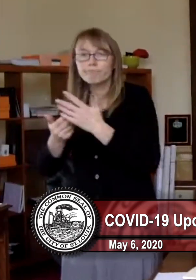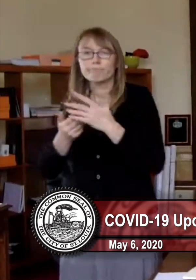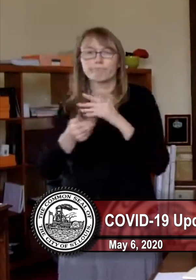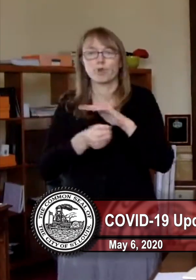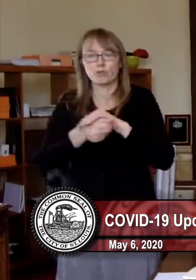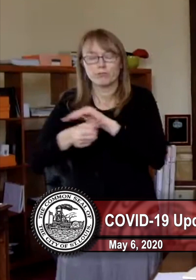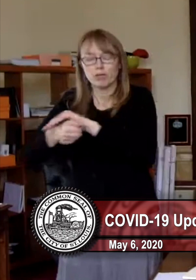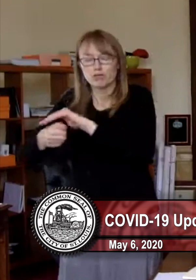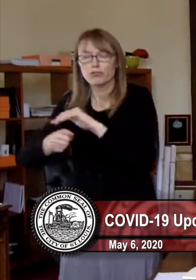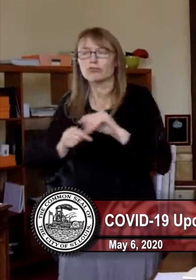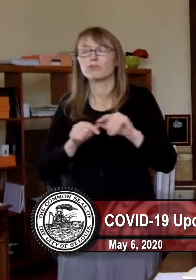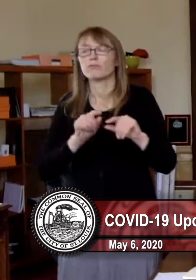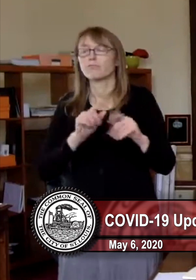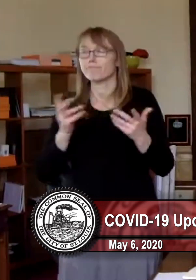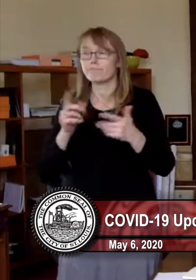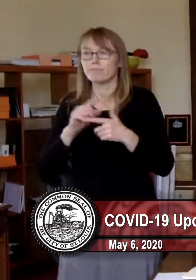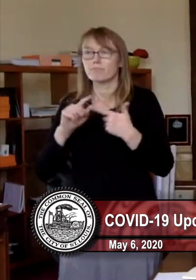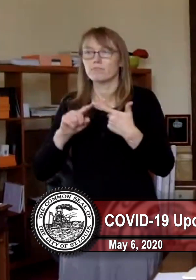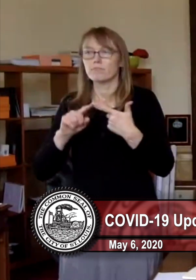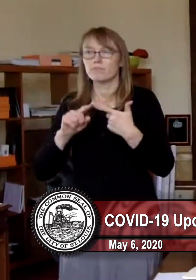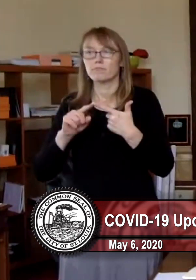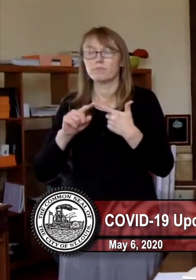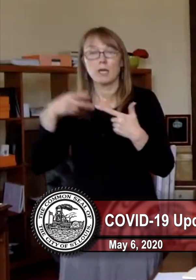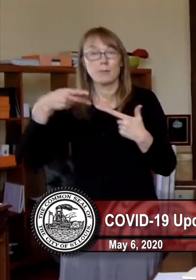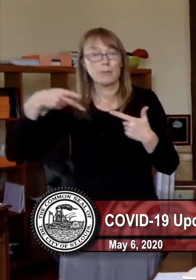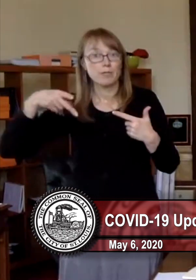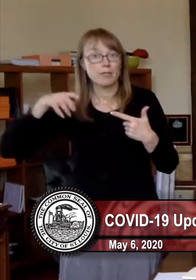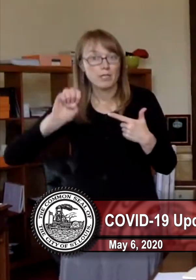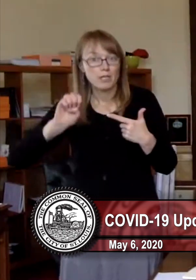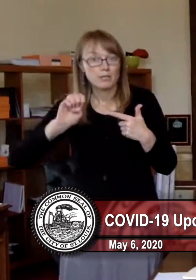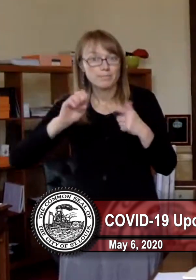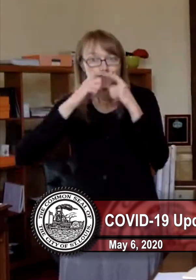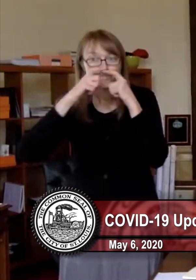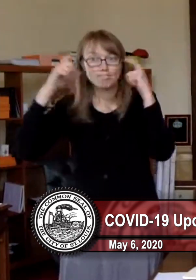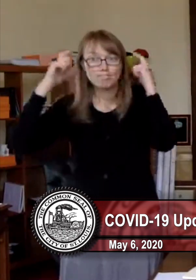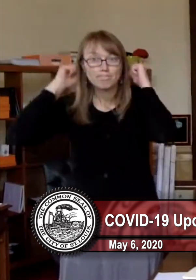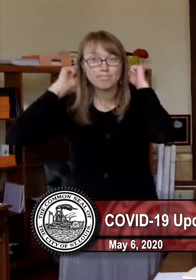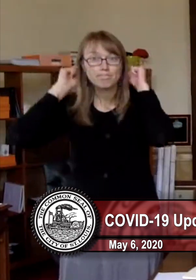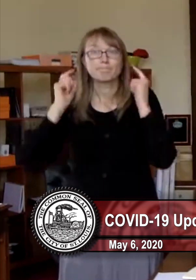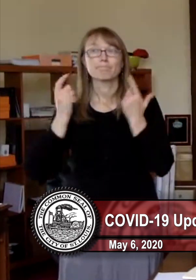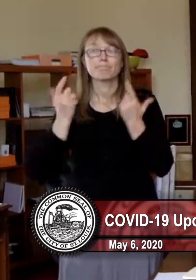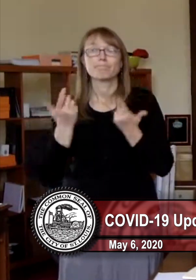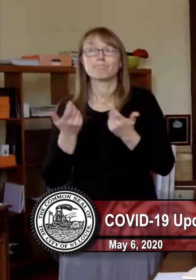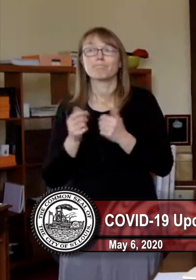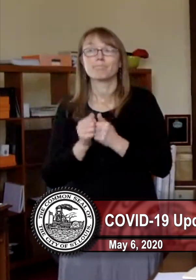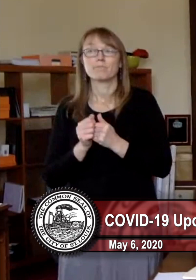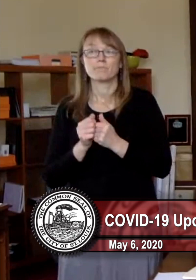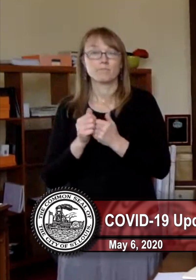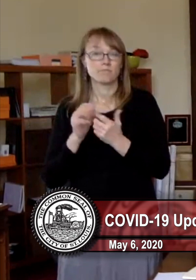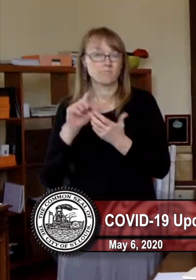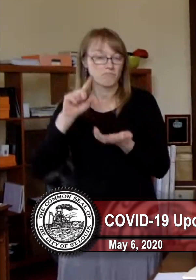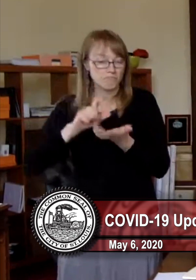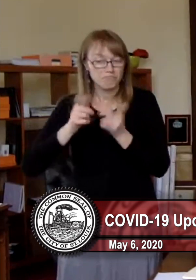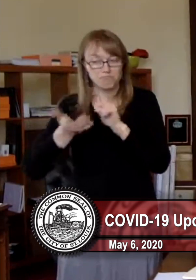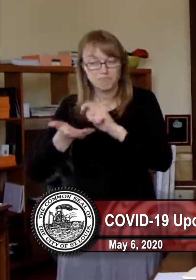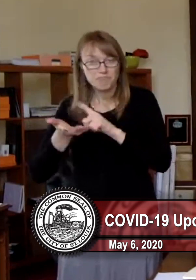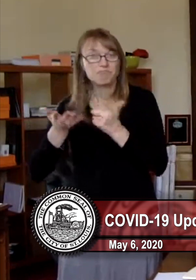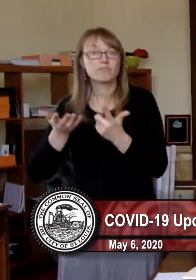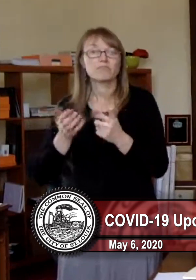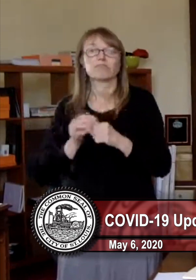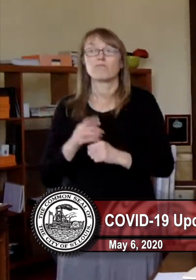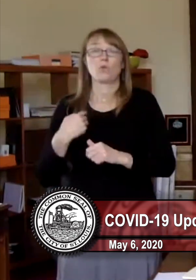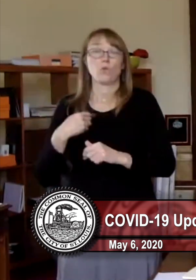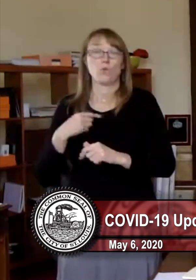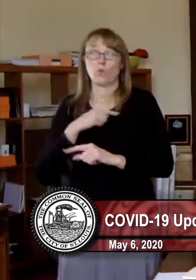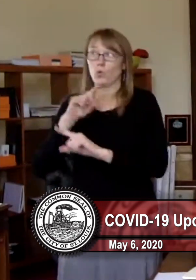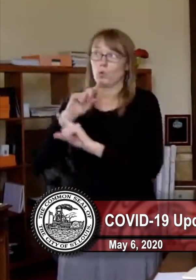to some security, and we're going to continue to do that. We have, ordered 200,000